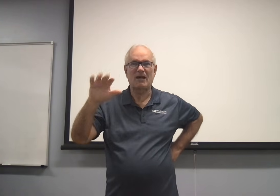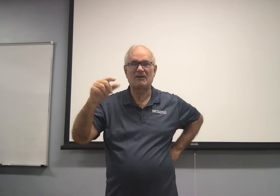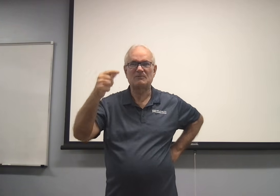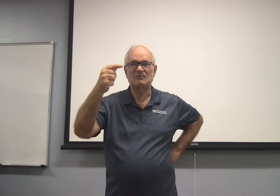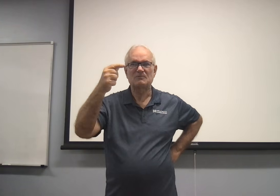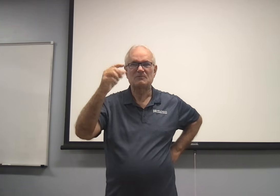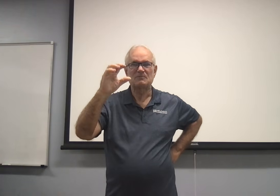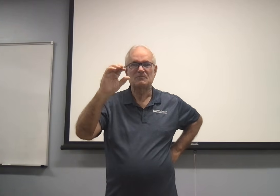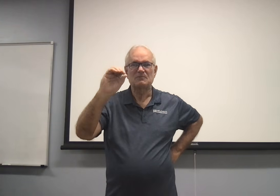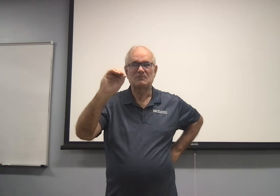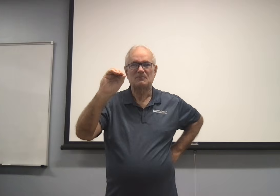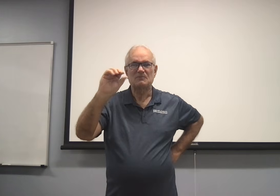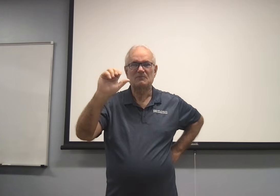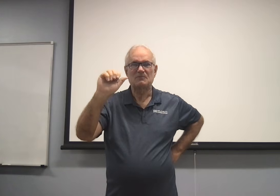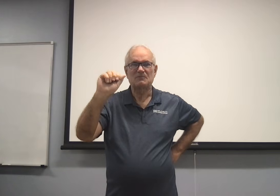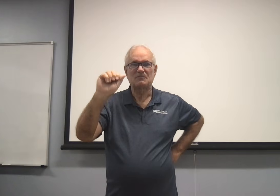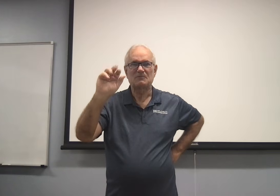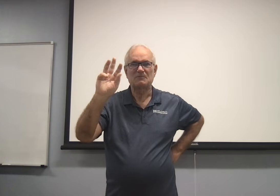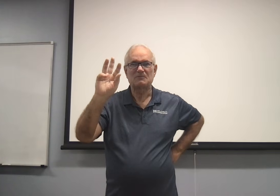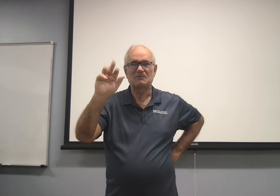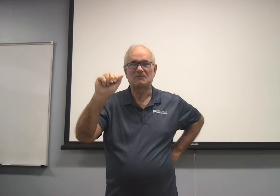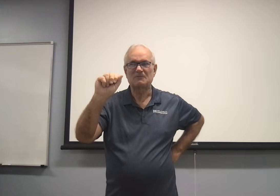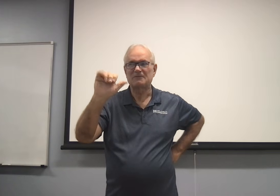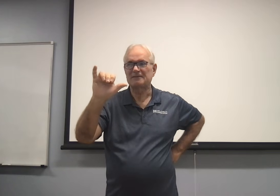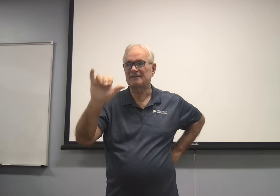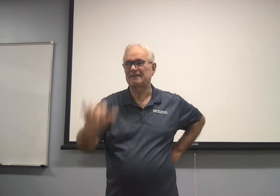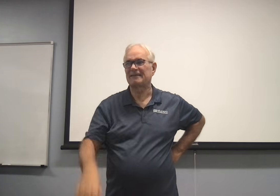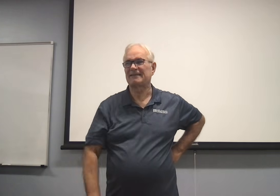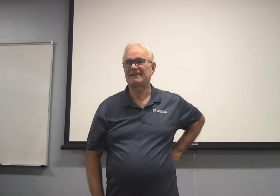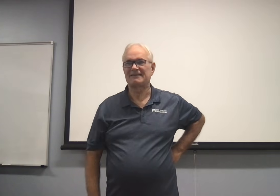like, oh, just go. Like go away.